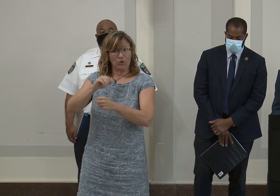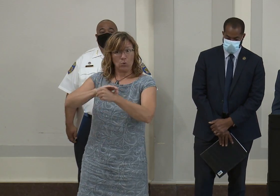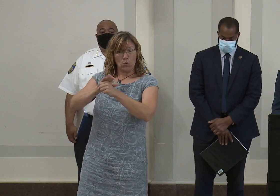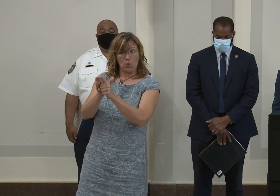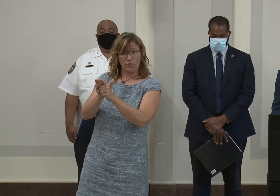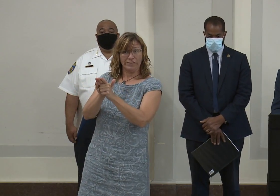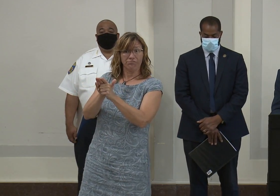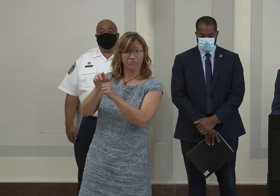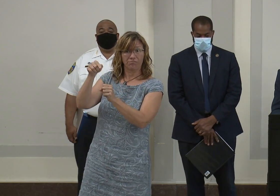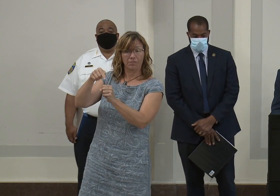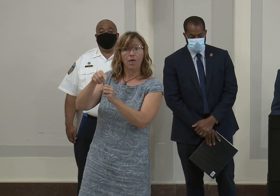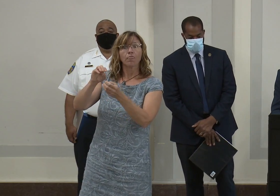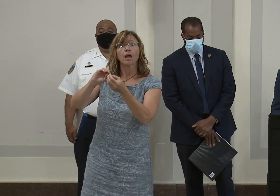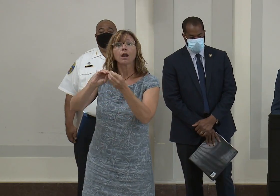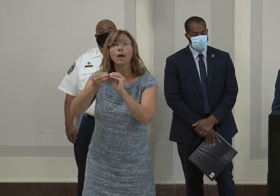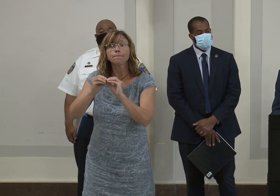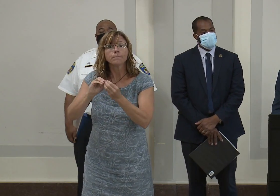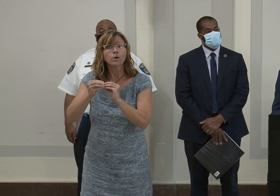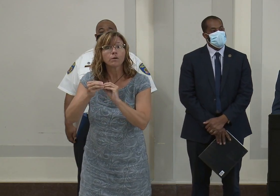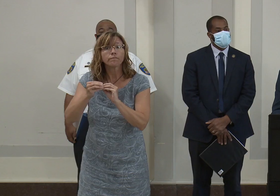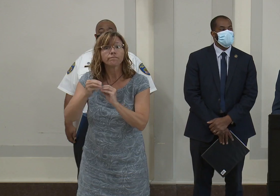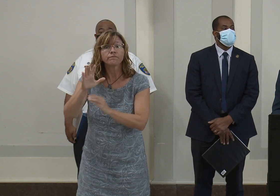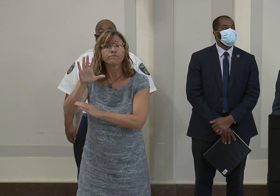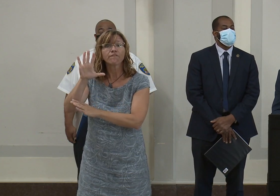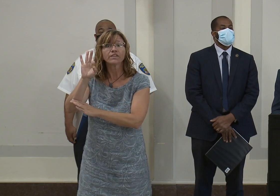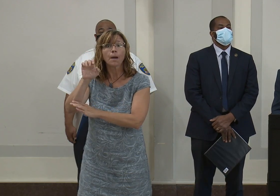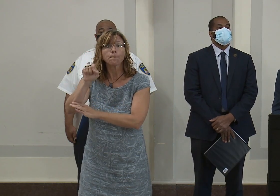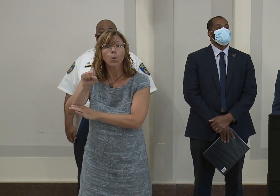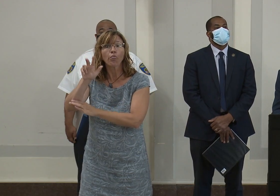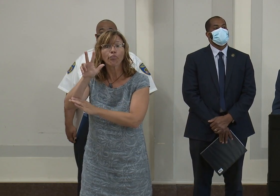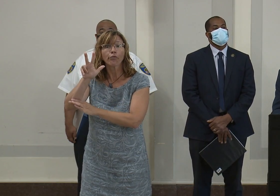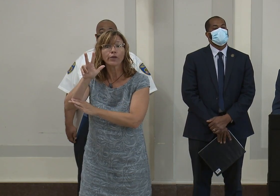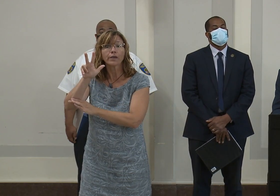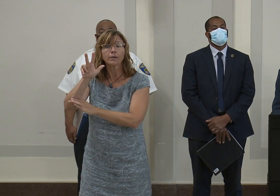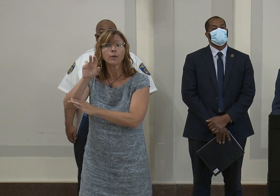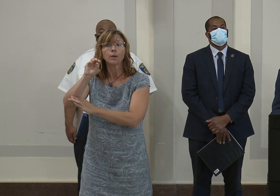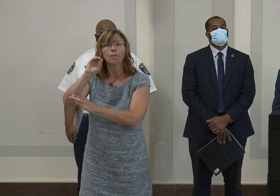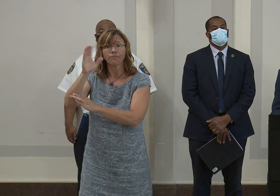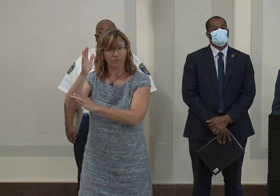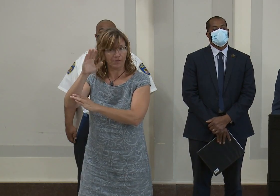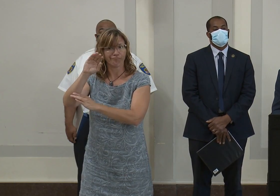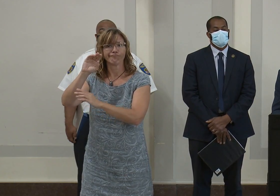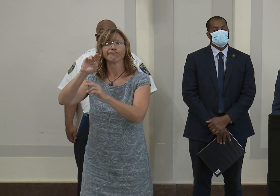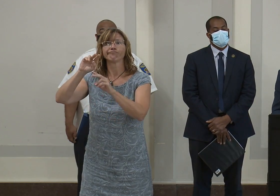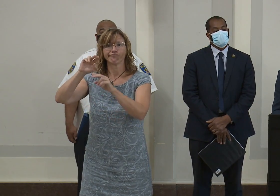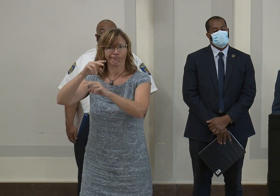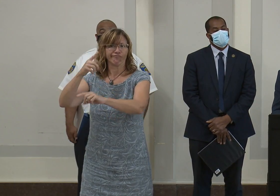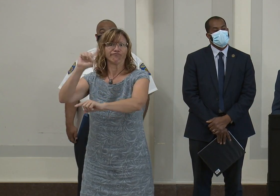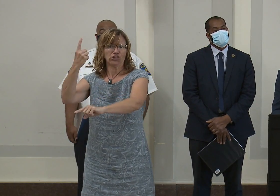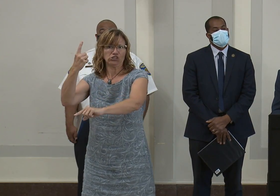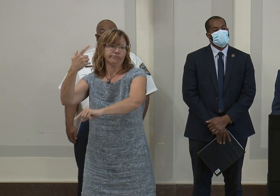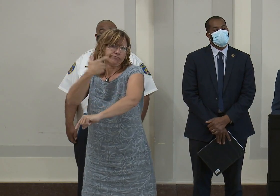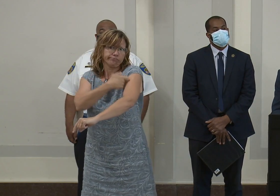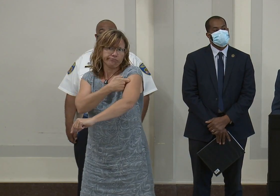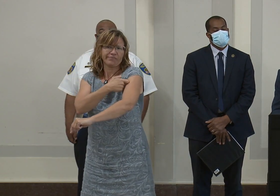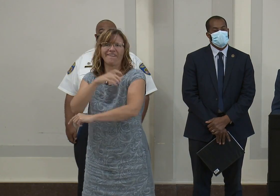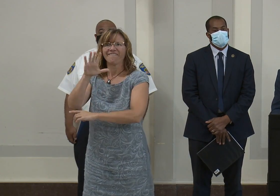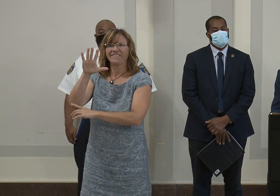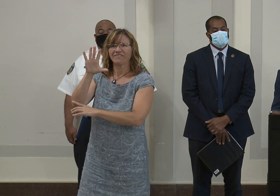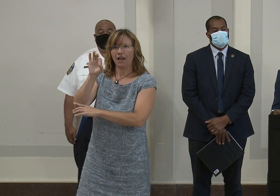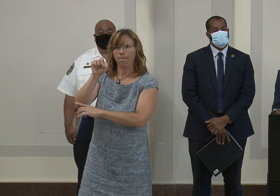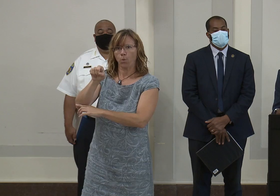city residents have received their first or single dose of vaccine, while 53.3% of our residents are now